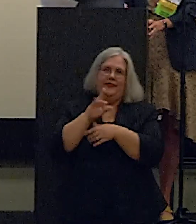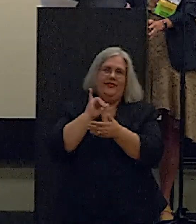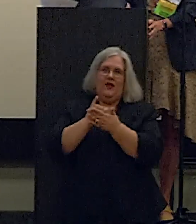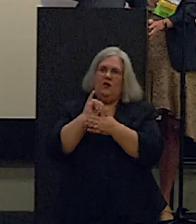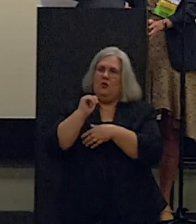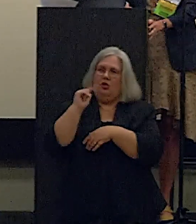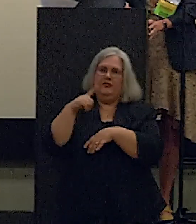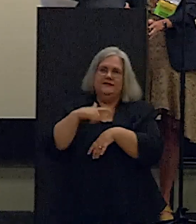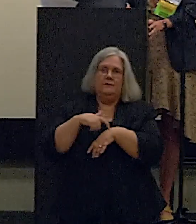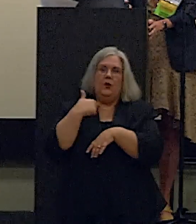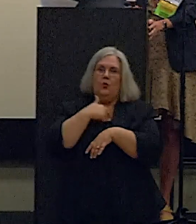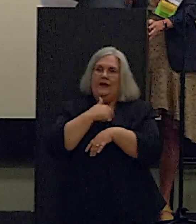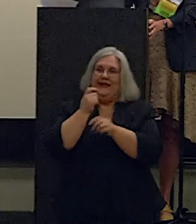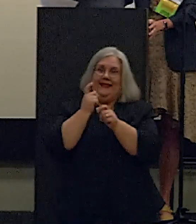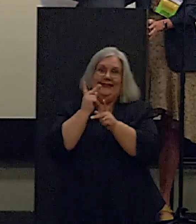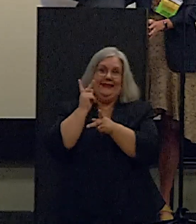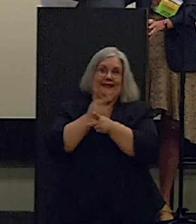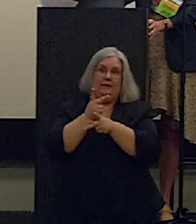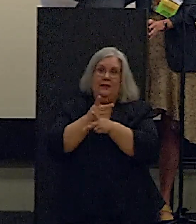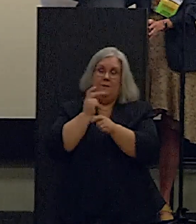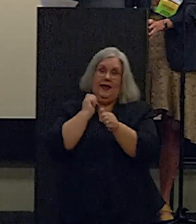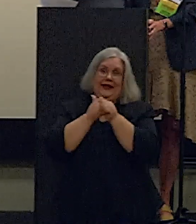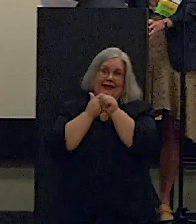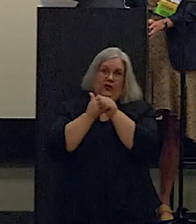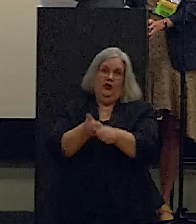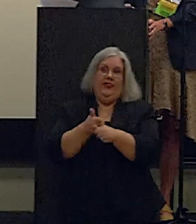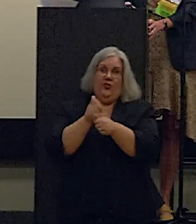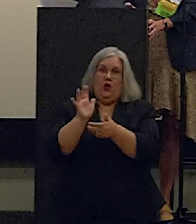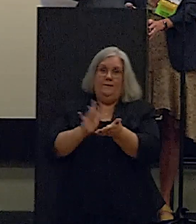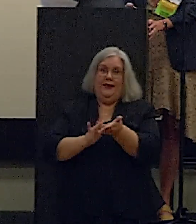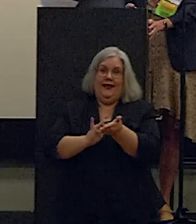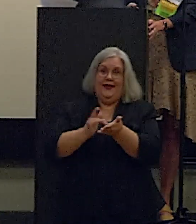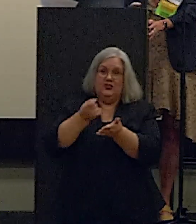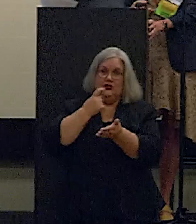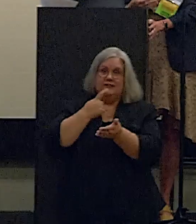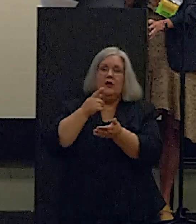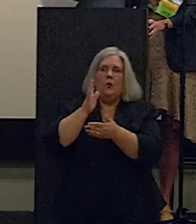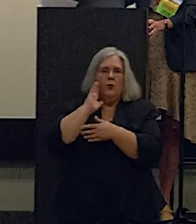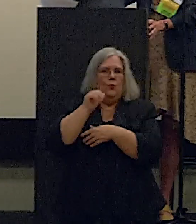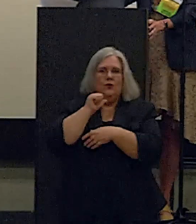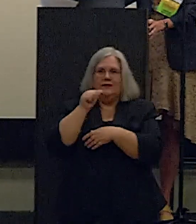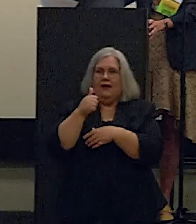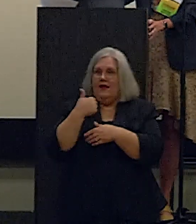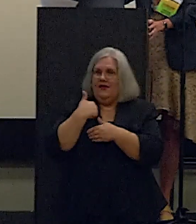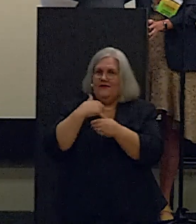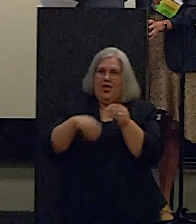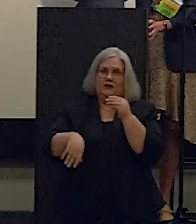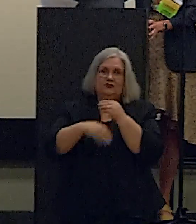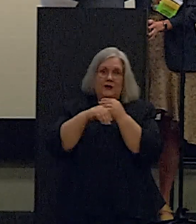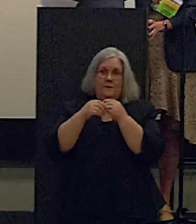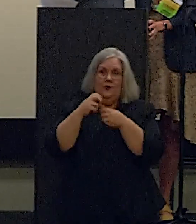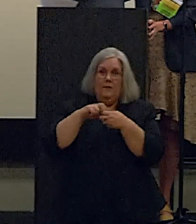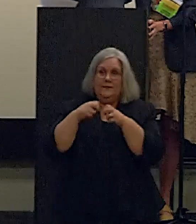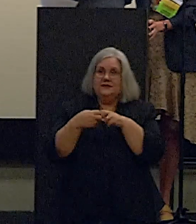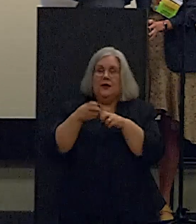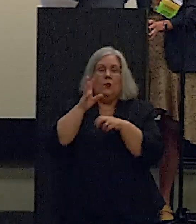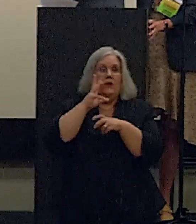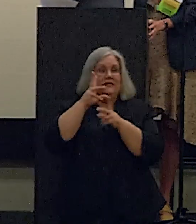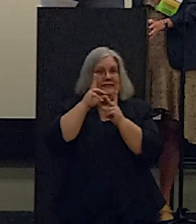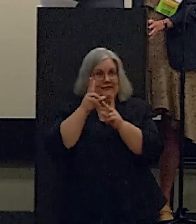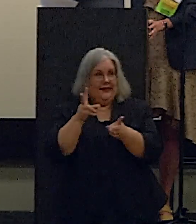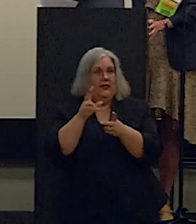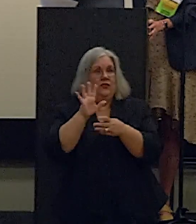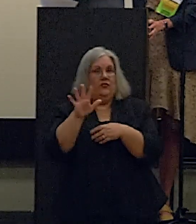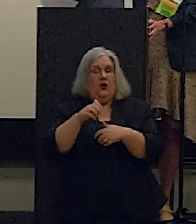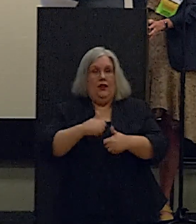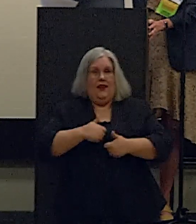patients adherent on their medications, then we're not going to have extra problems. And we will see that their life